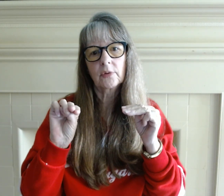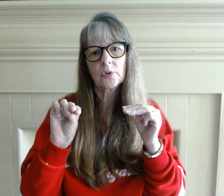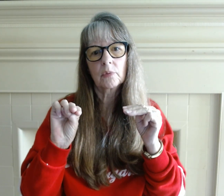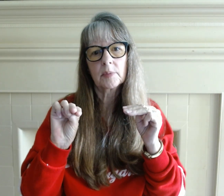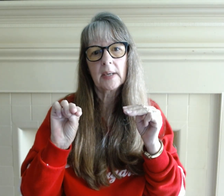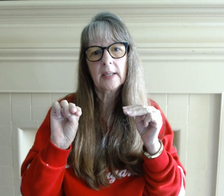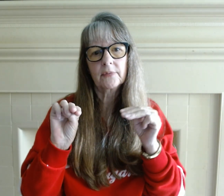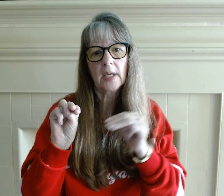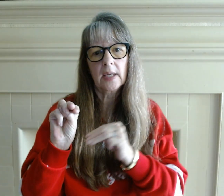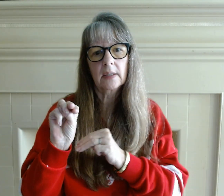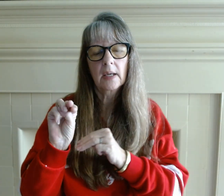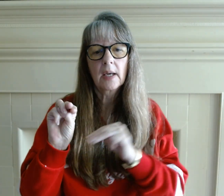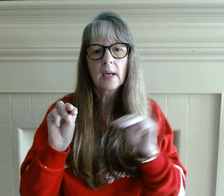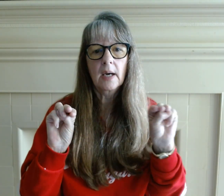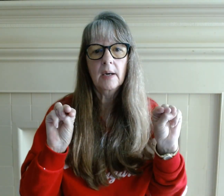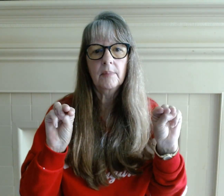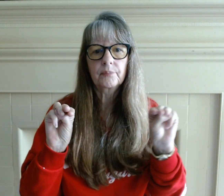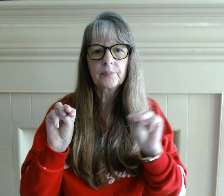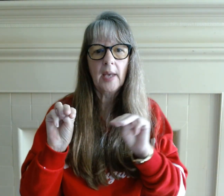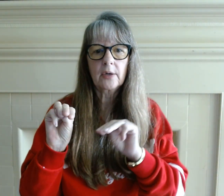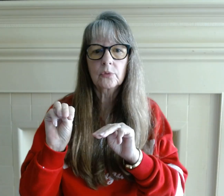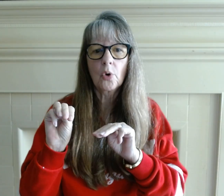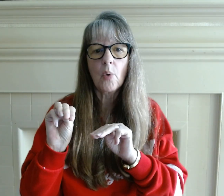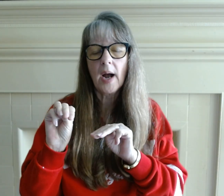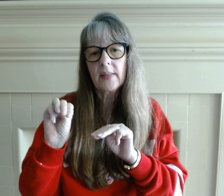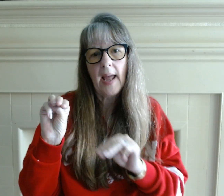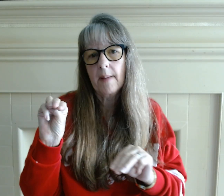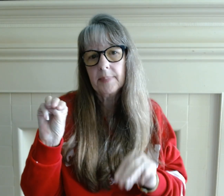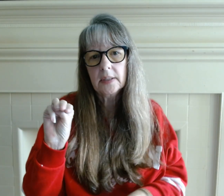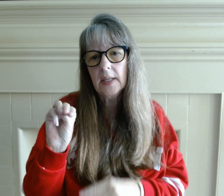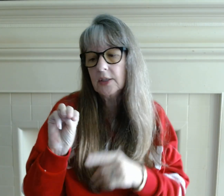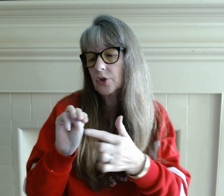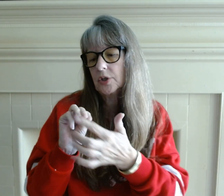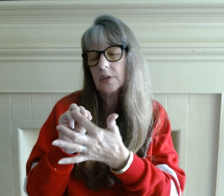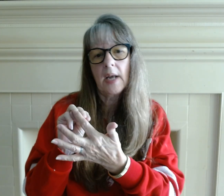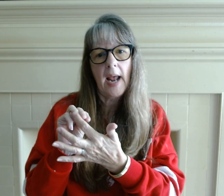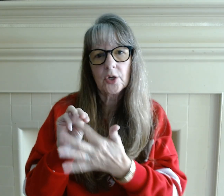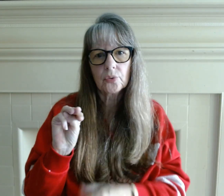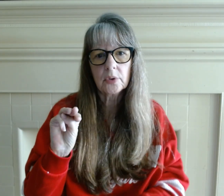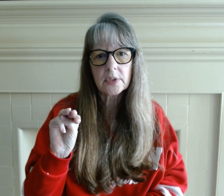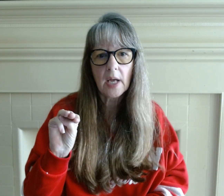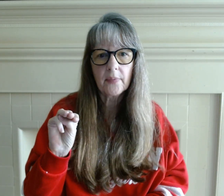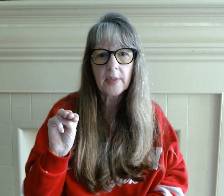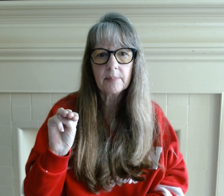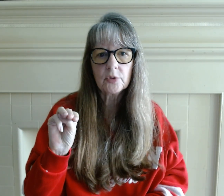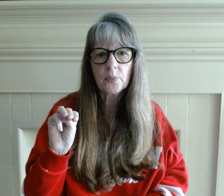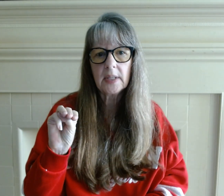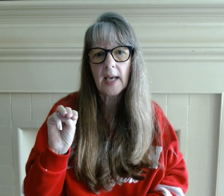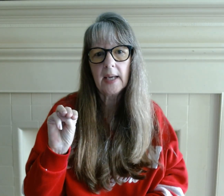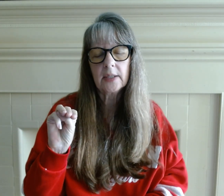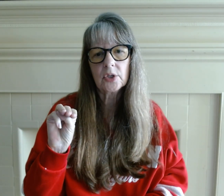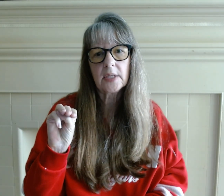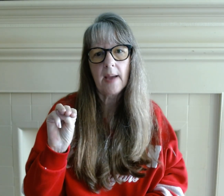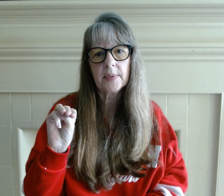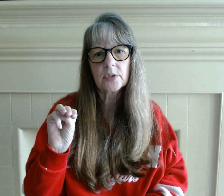it with my left hand. I don't know why that happened. It's just natural. It's not that I'm doing that. It just happens.